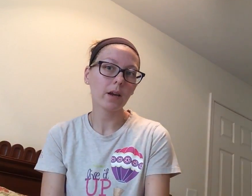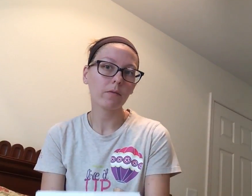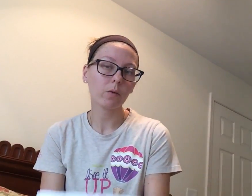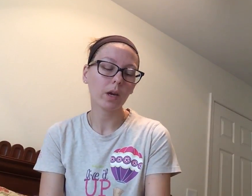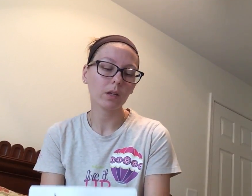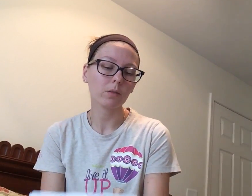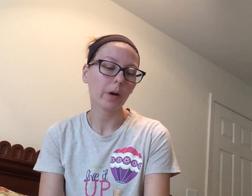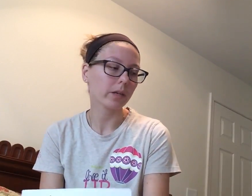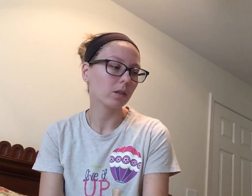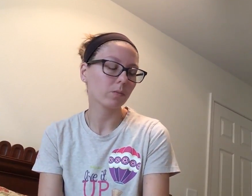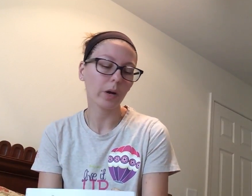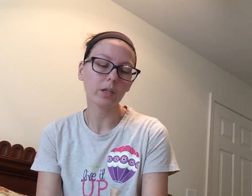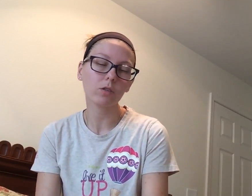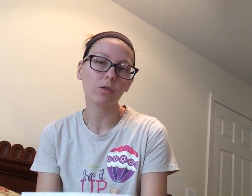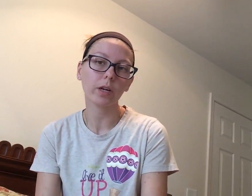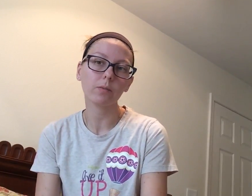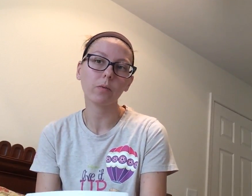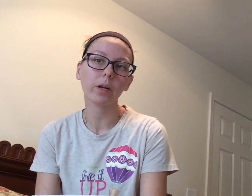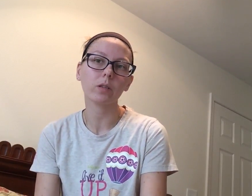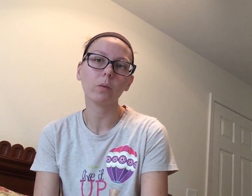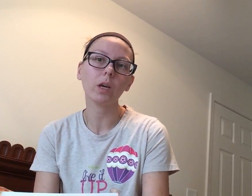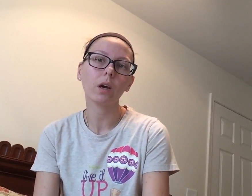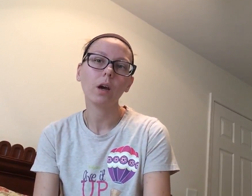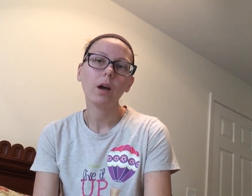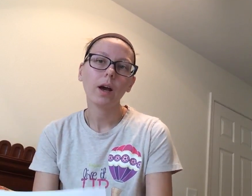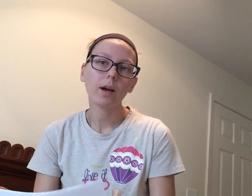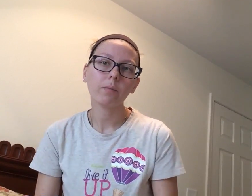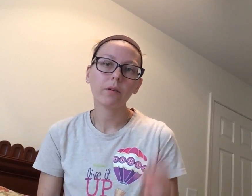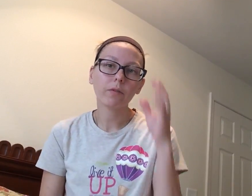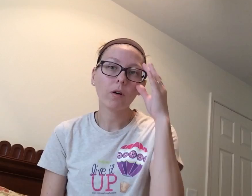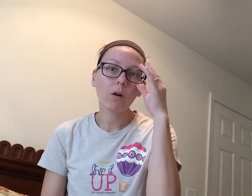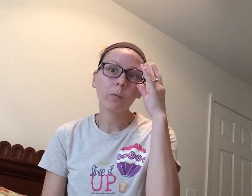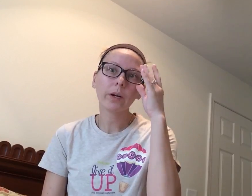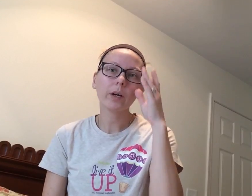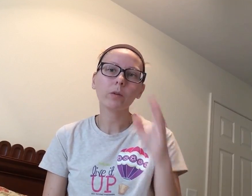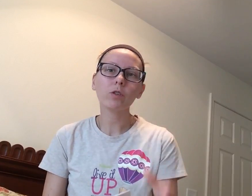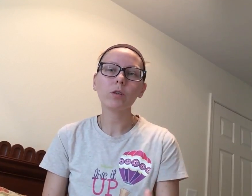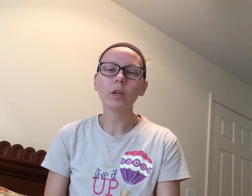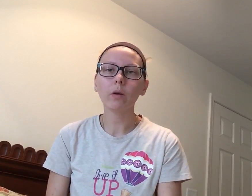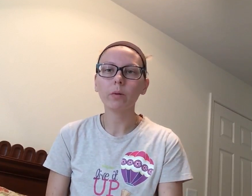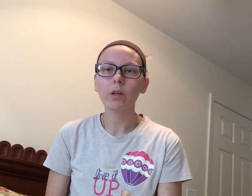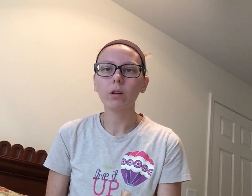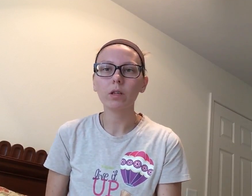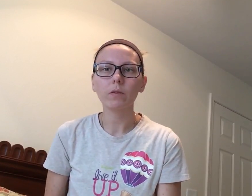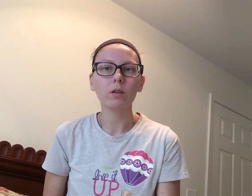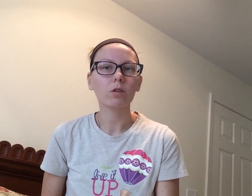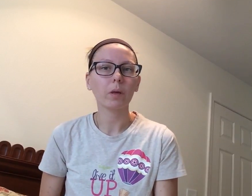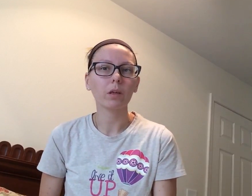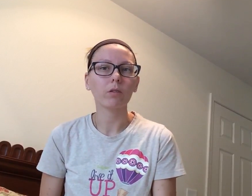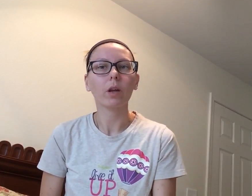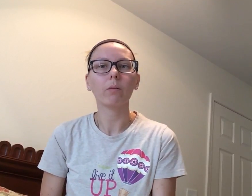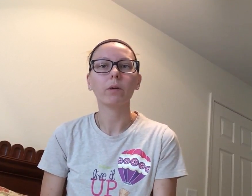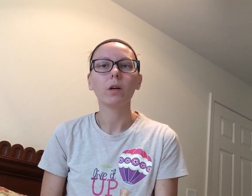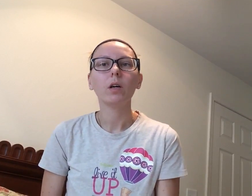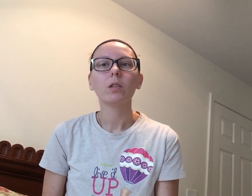if you can, to practice your signs before next week. For homework, I want you to get really good at finger spelling your name.